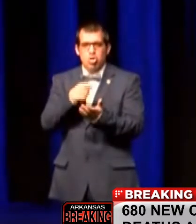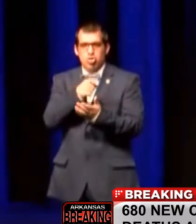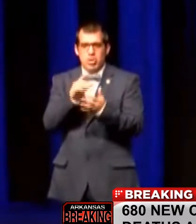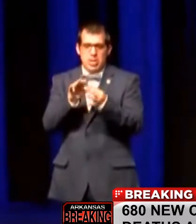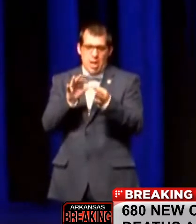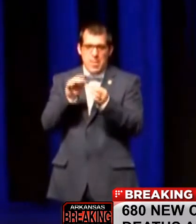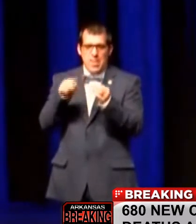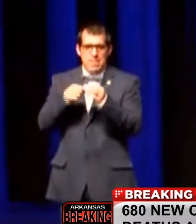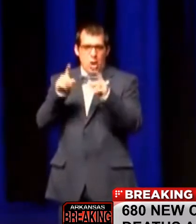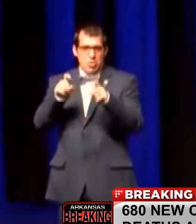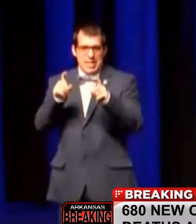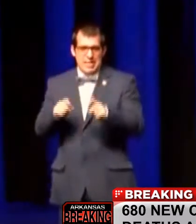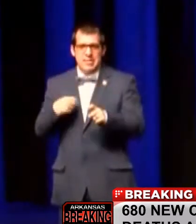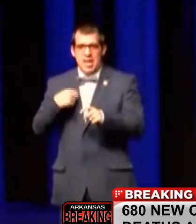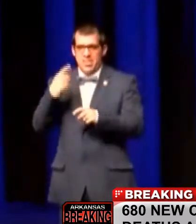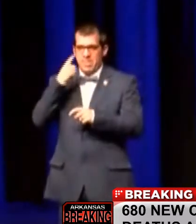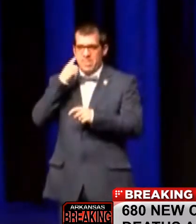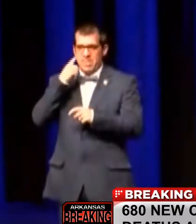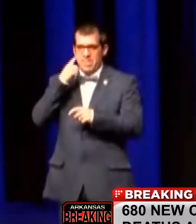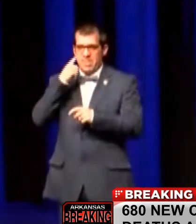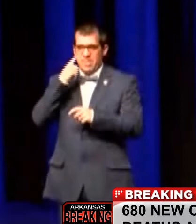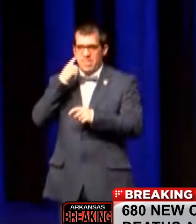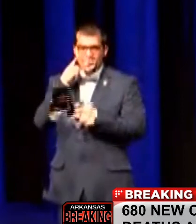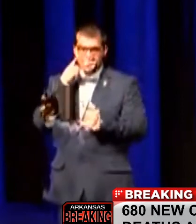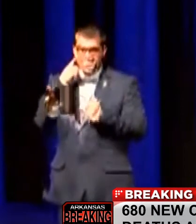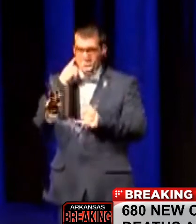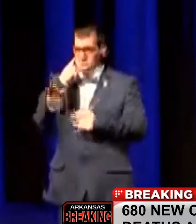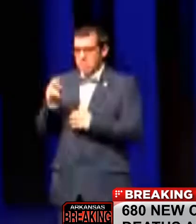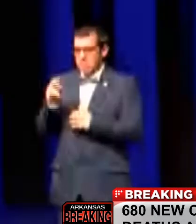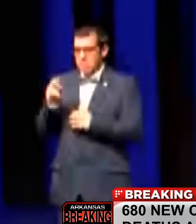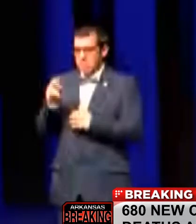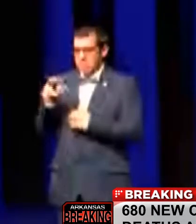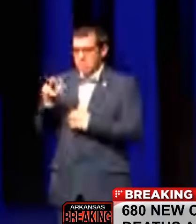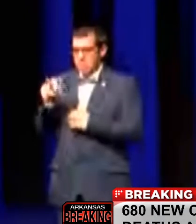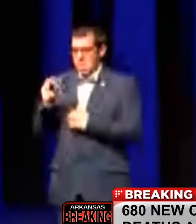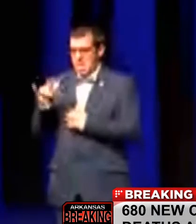about testing that I think are very relevant today. Dr. Dillahay.